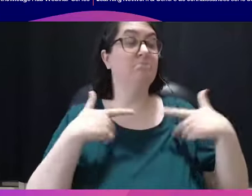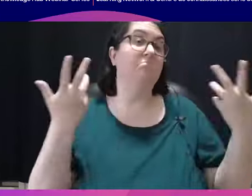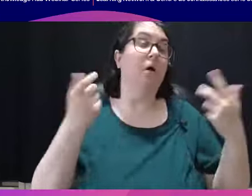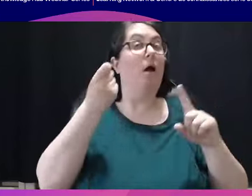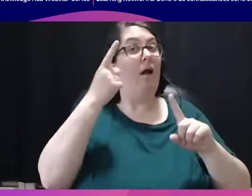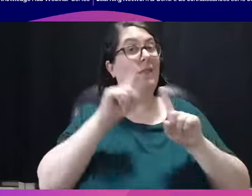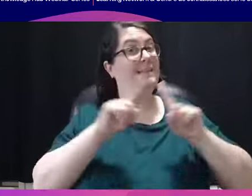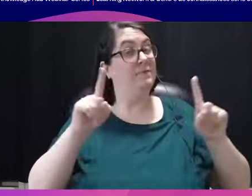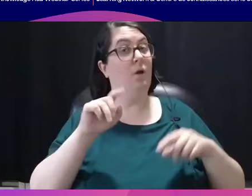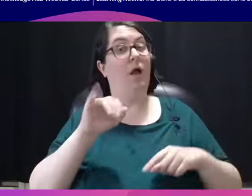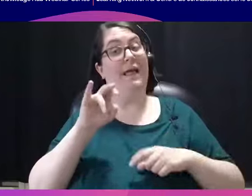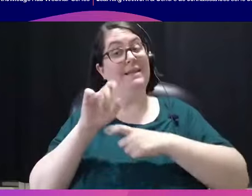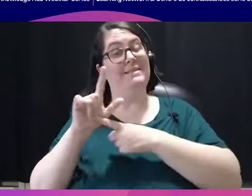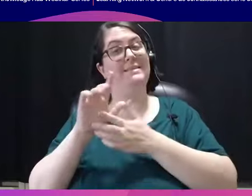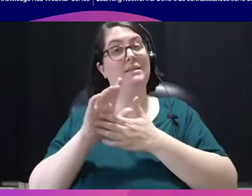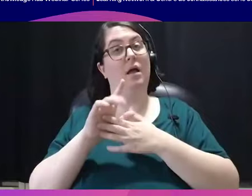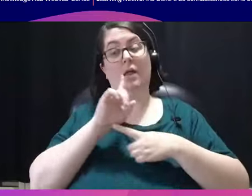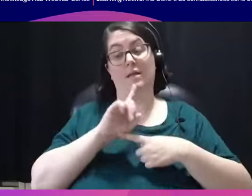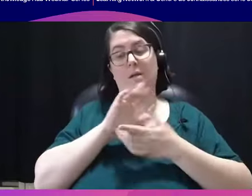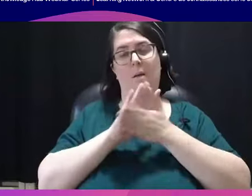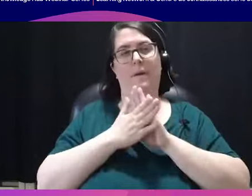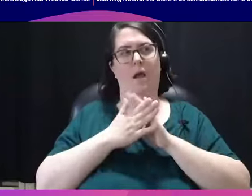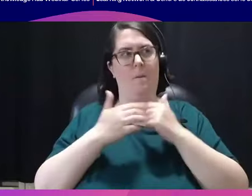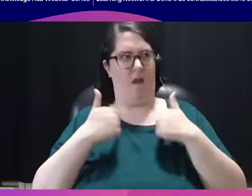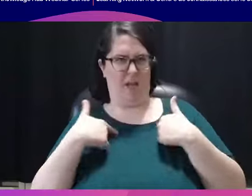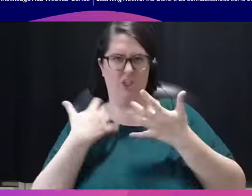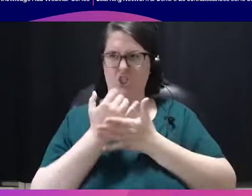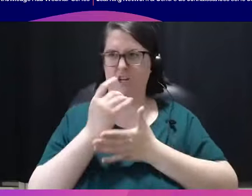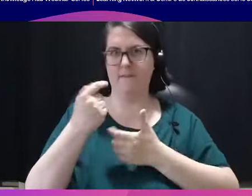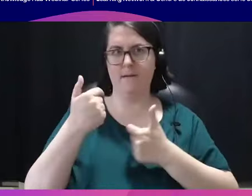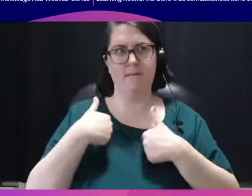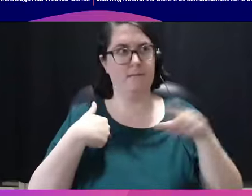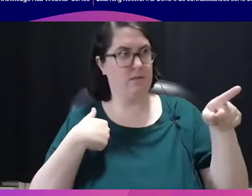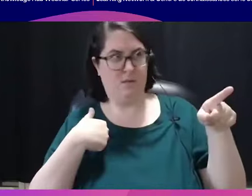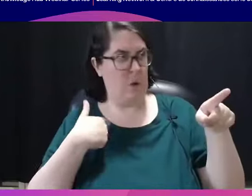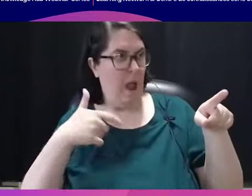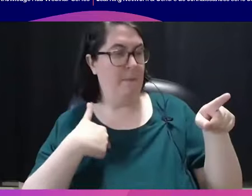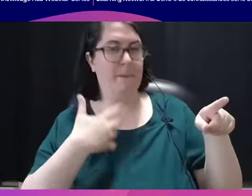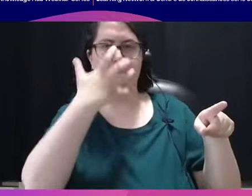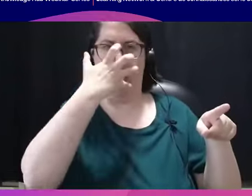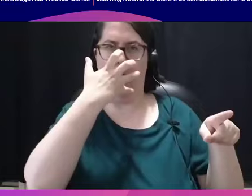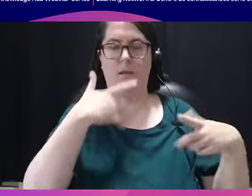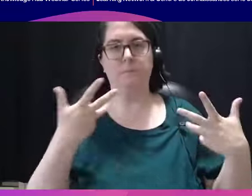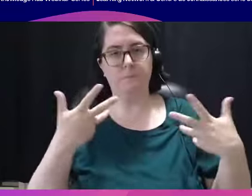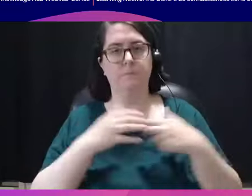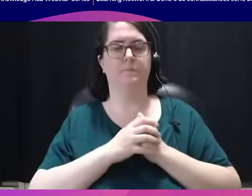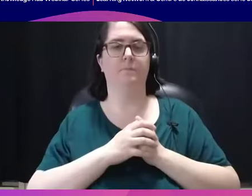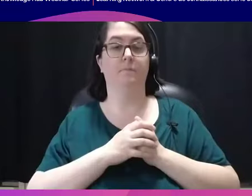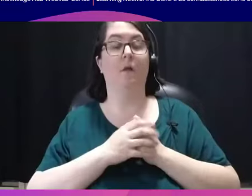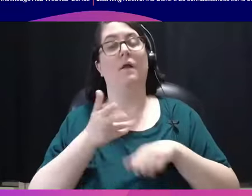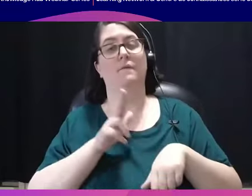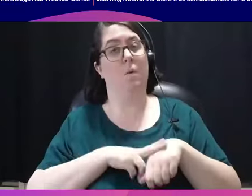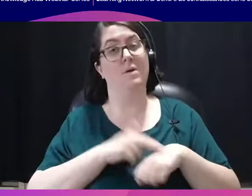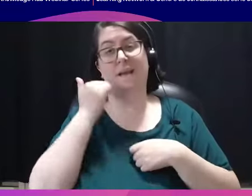that incels mobilize their loneliness as entitlement and anger against women. And of course,